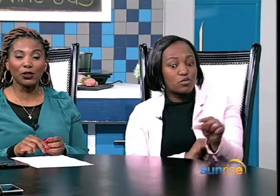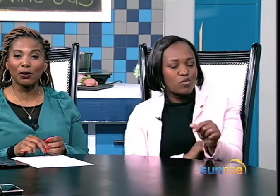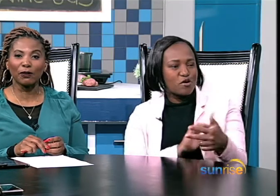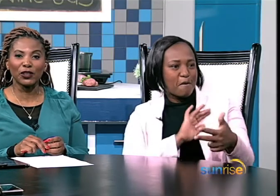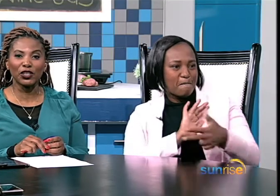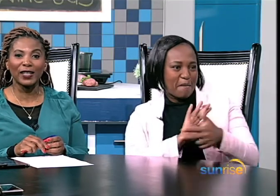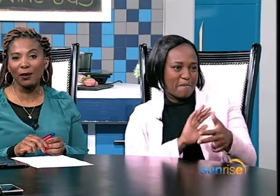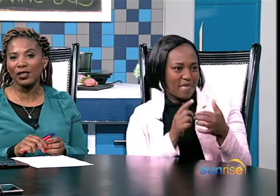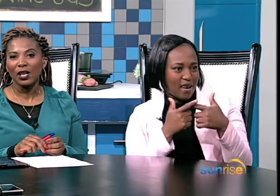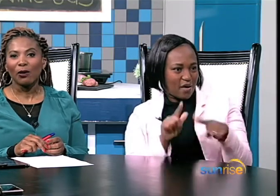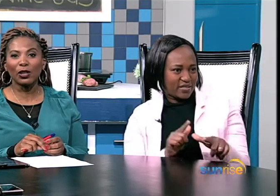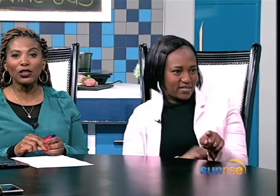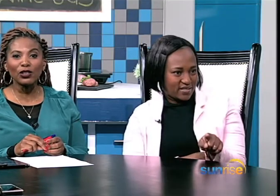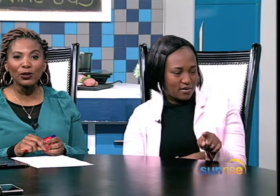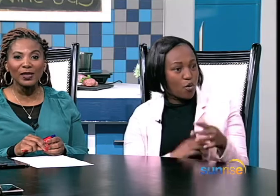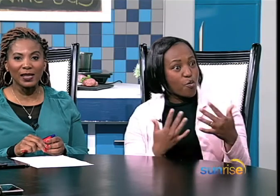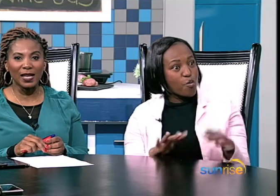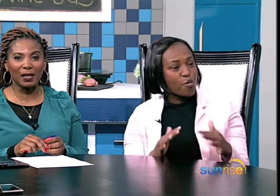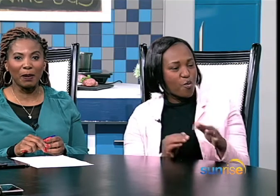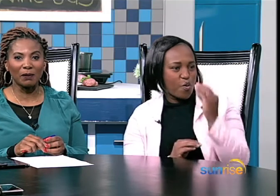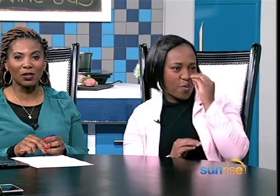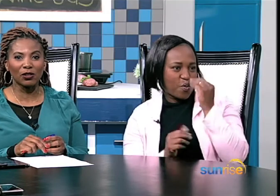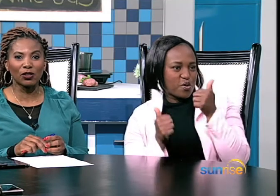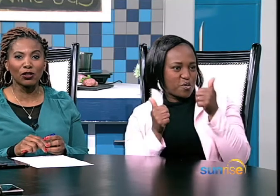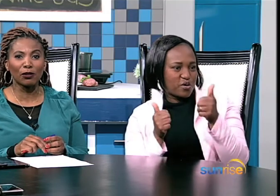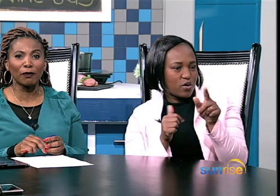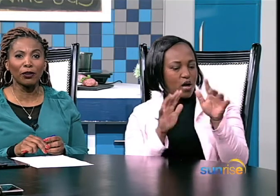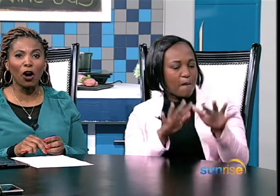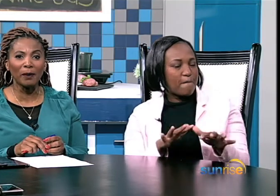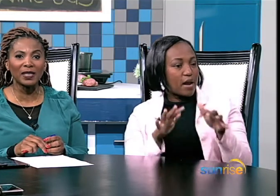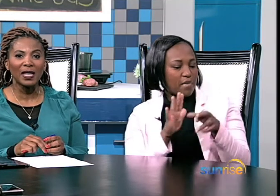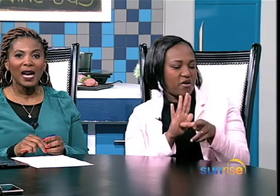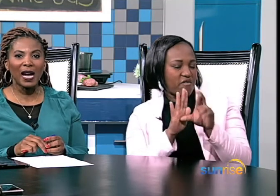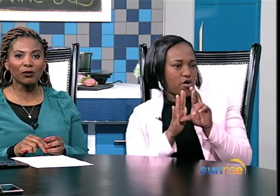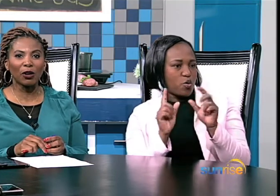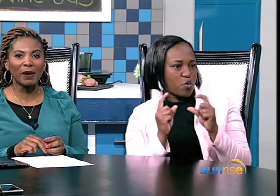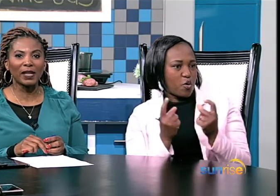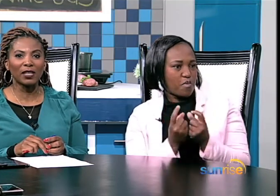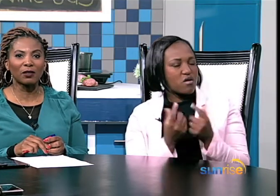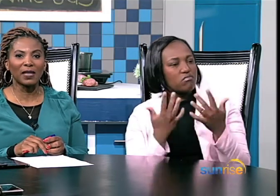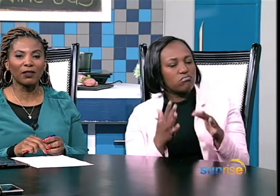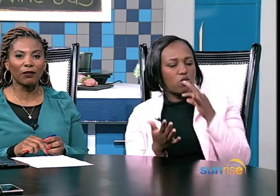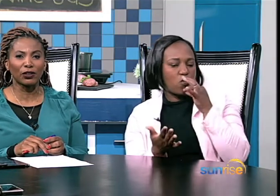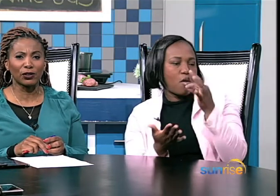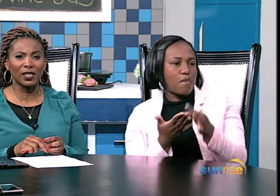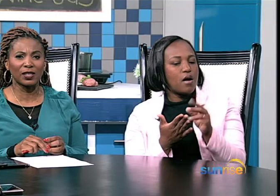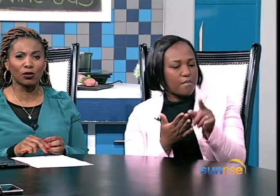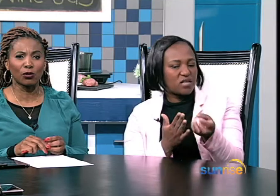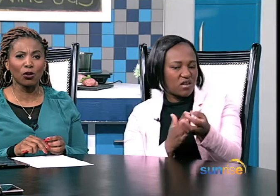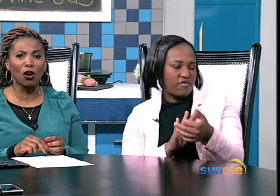12th official language. Well, good news is that the Parliament's Constitutional Review Committee has recommended it to be given official status. To talk